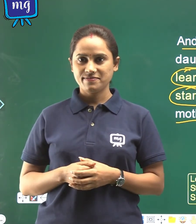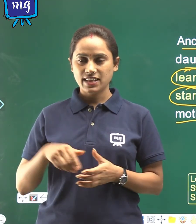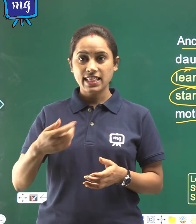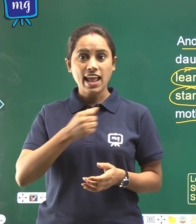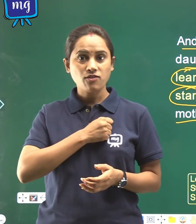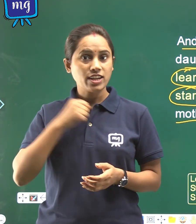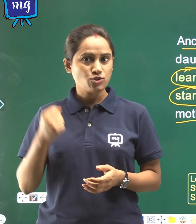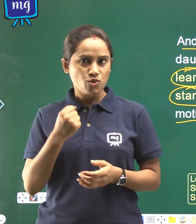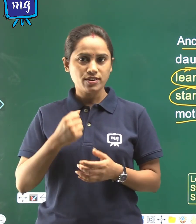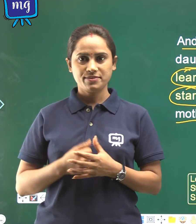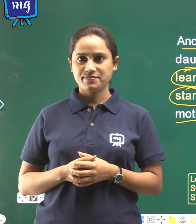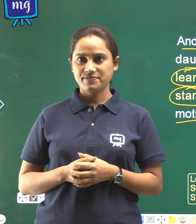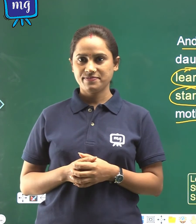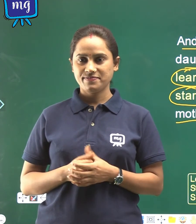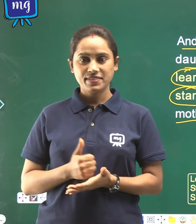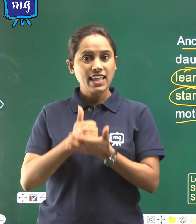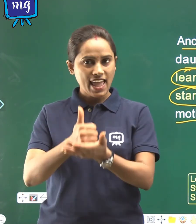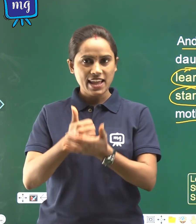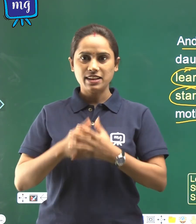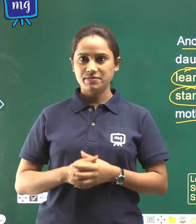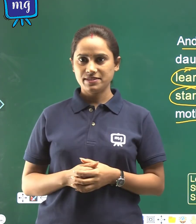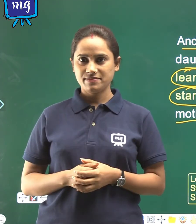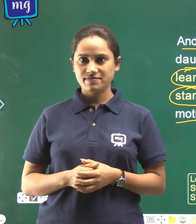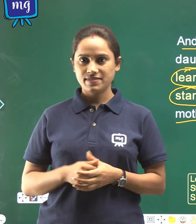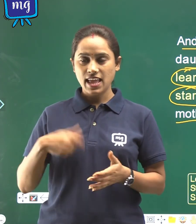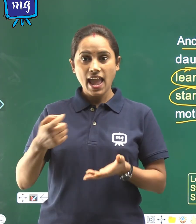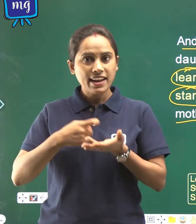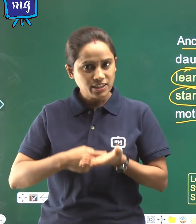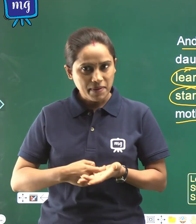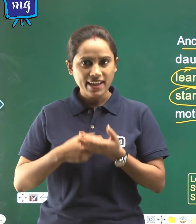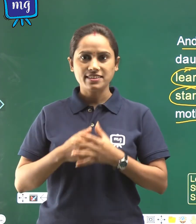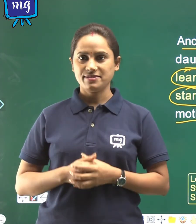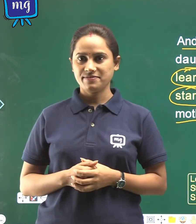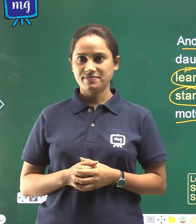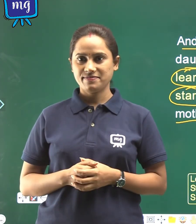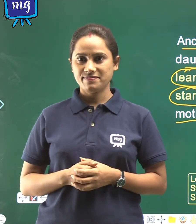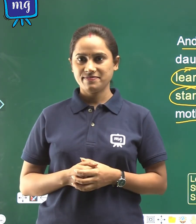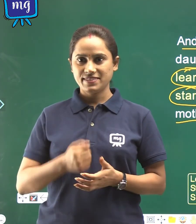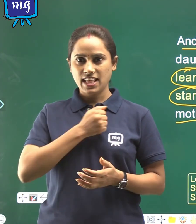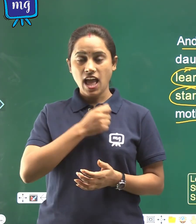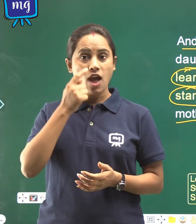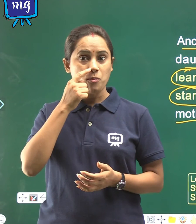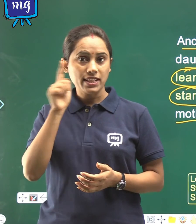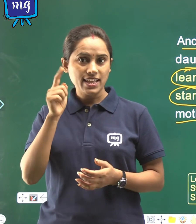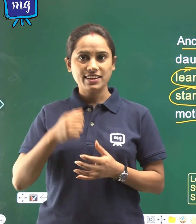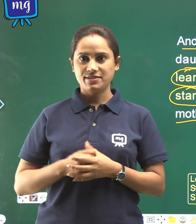that we should help and respect our